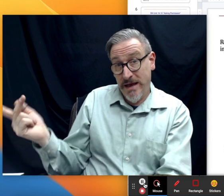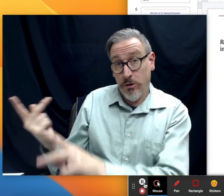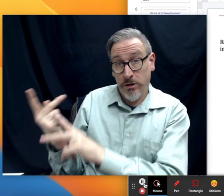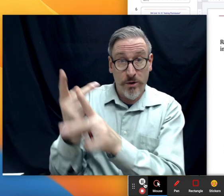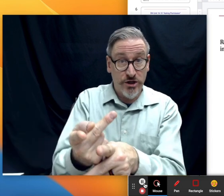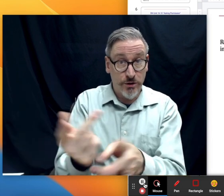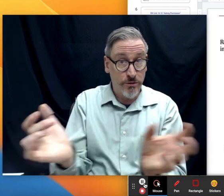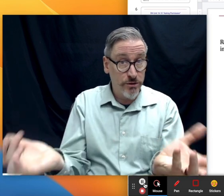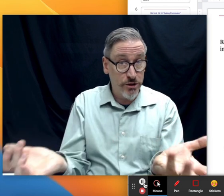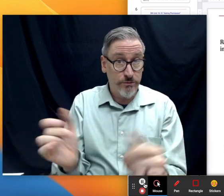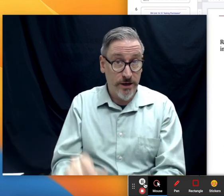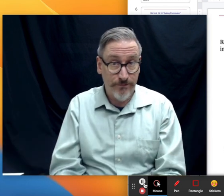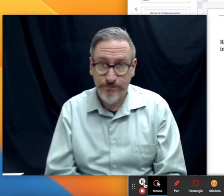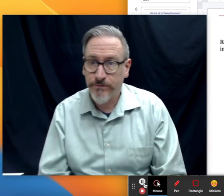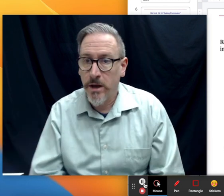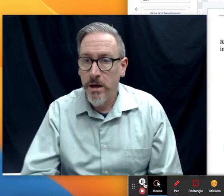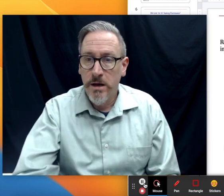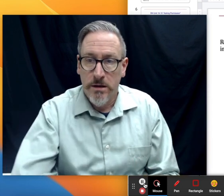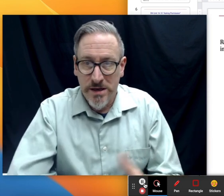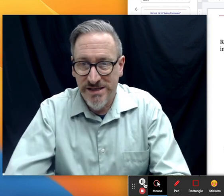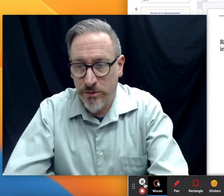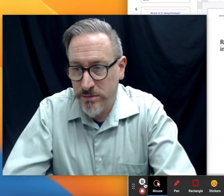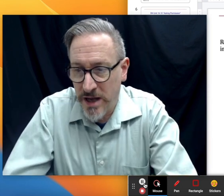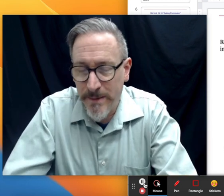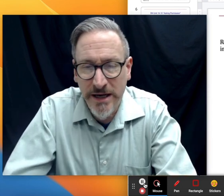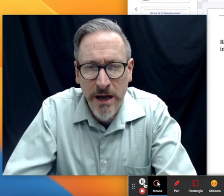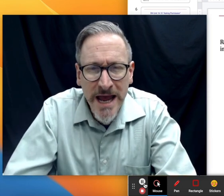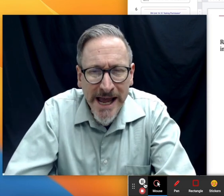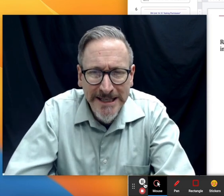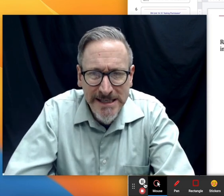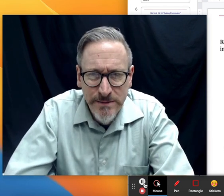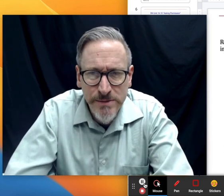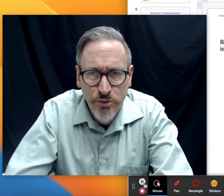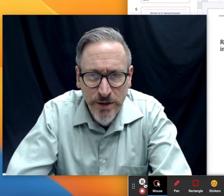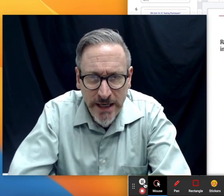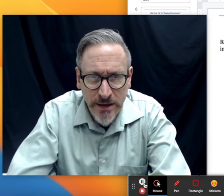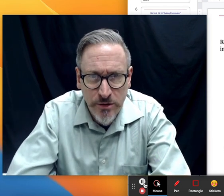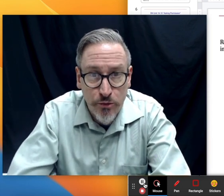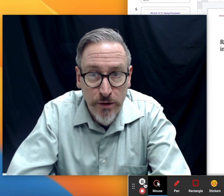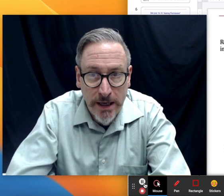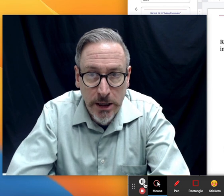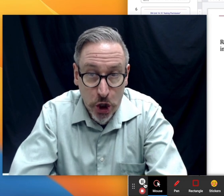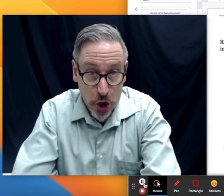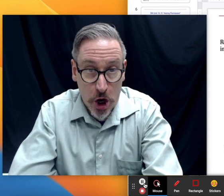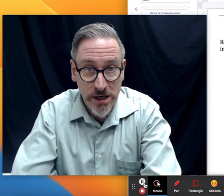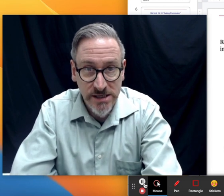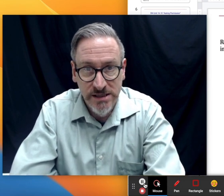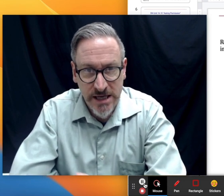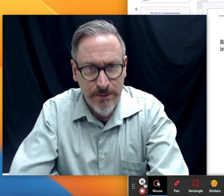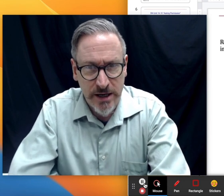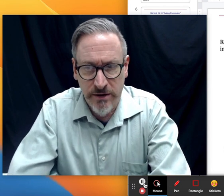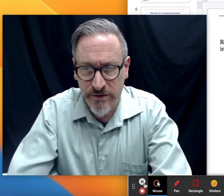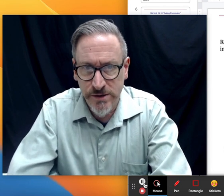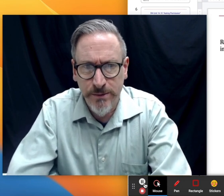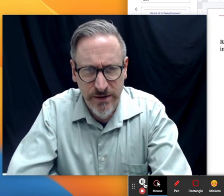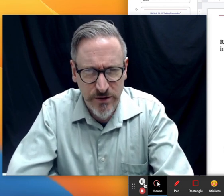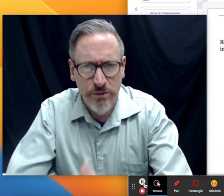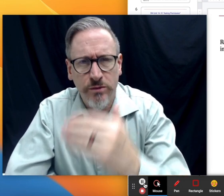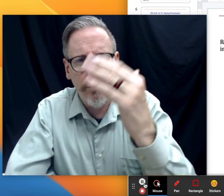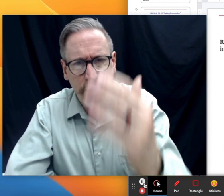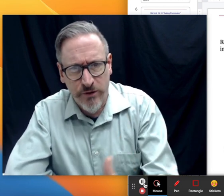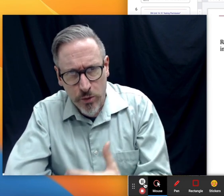Maybe they will loan it to you too, right? So I mean, sometimes reading the written gloss can be confusing,